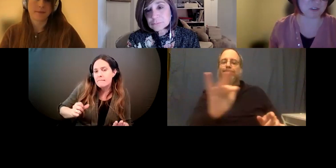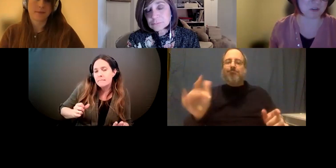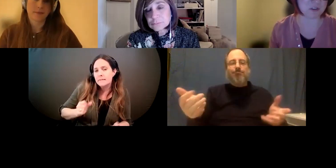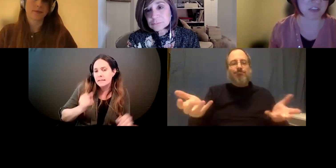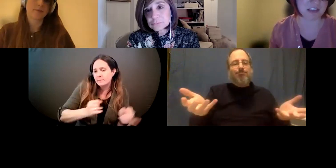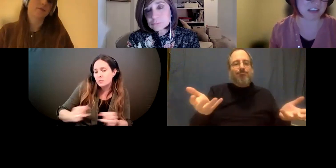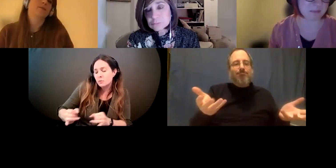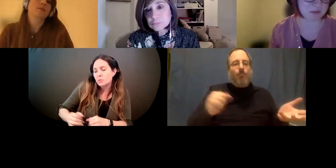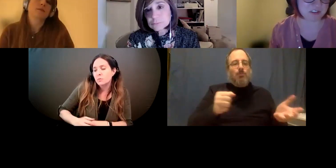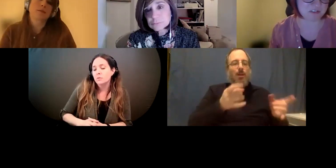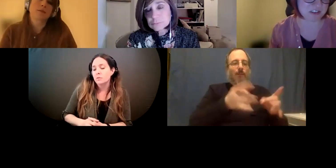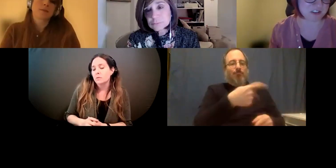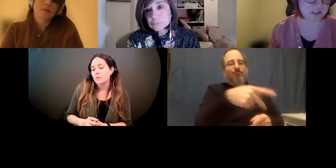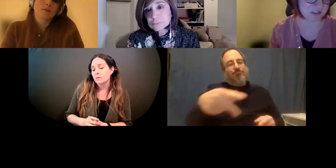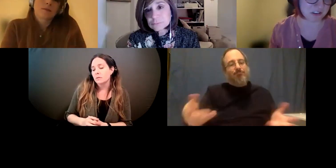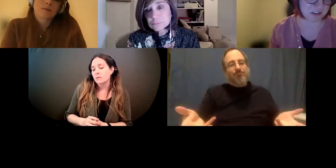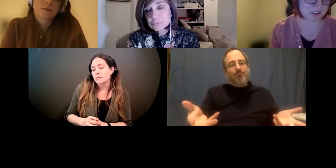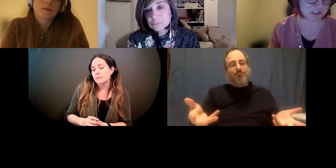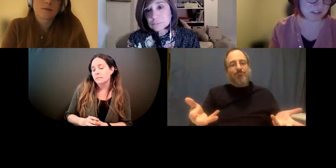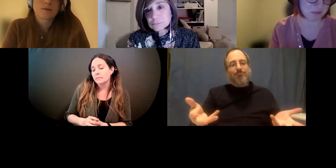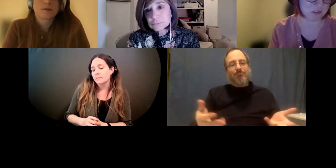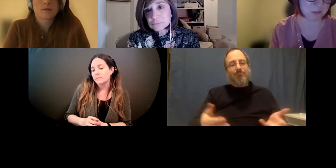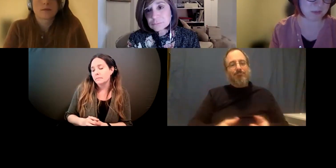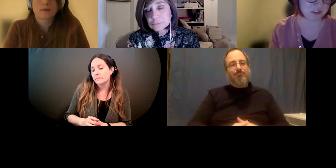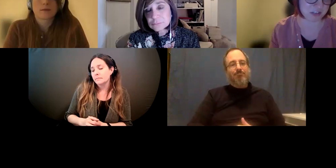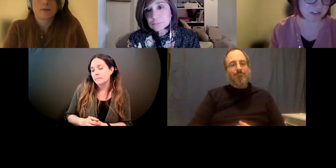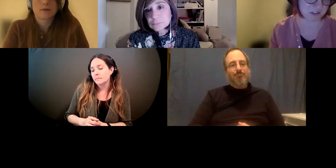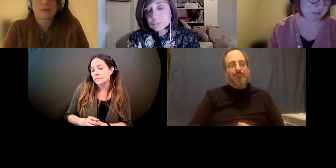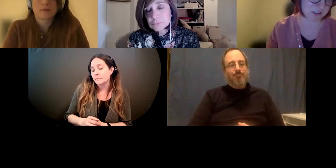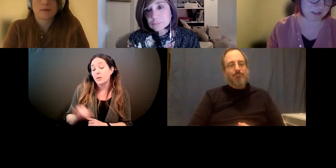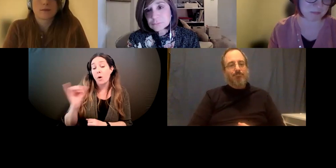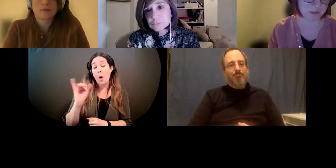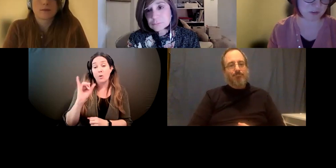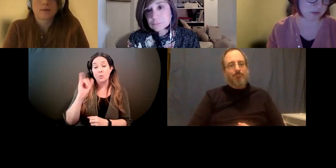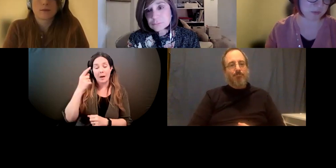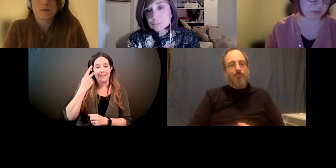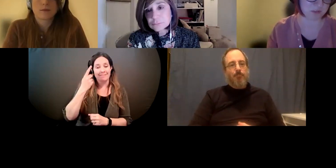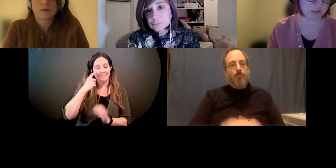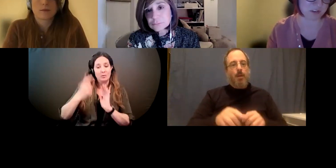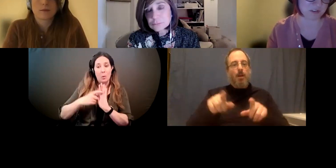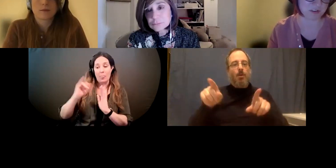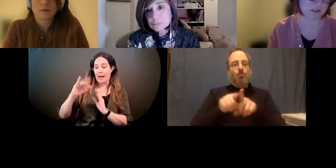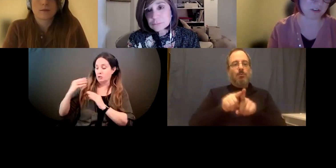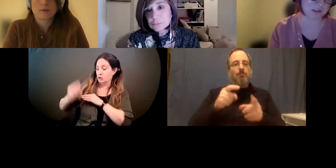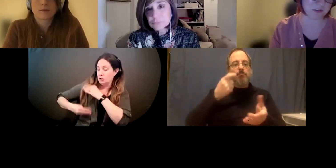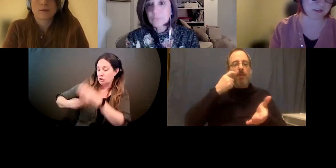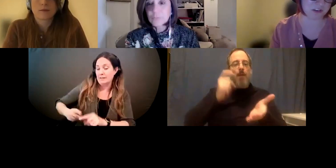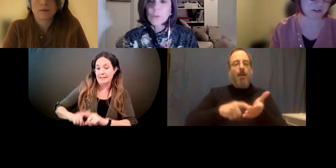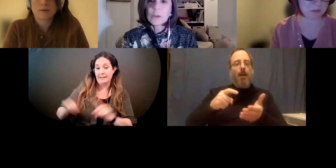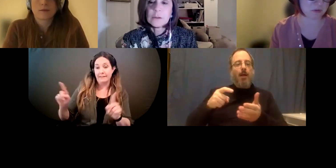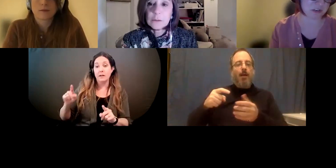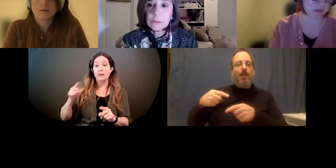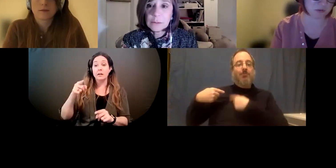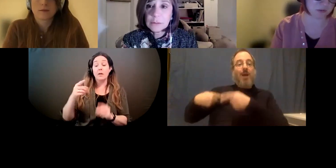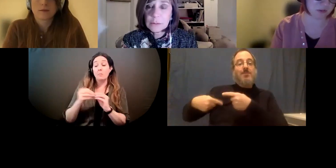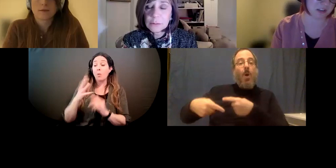it's also telling about generation, the difference between generations, right? I mean, you prefer face-to-face contact, whereas younger people